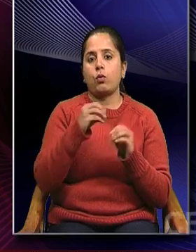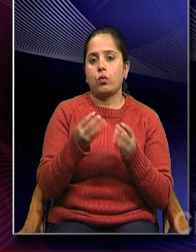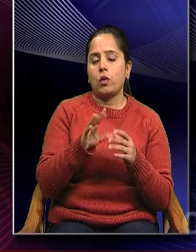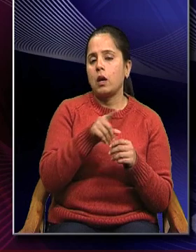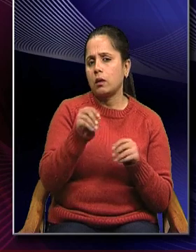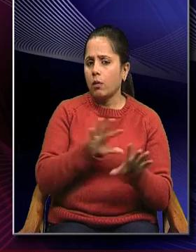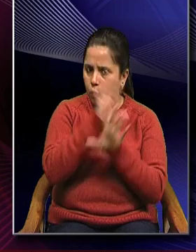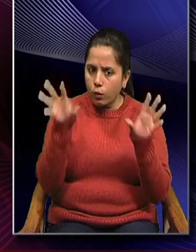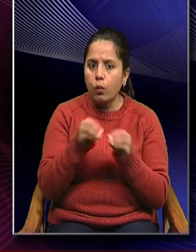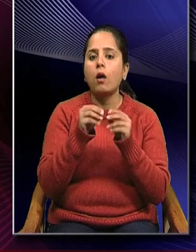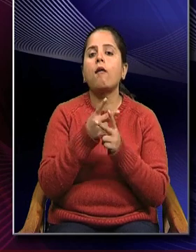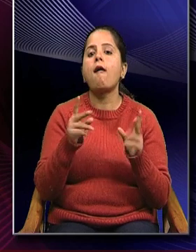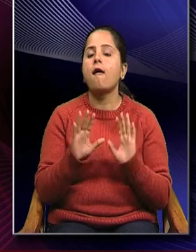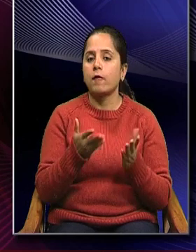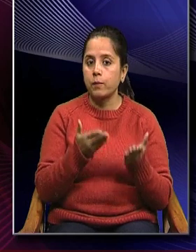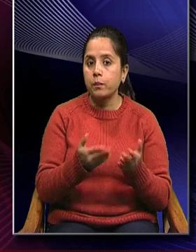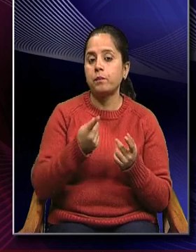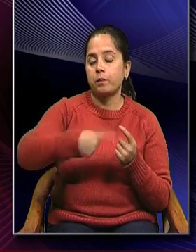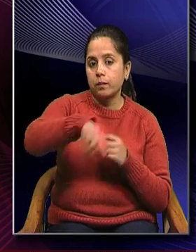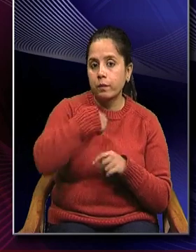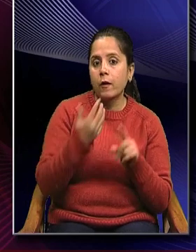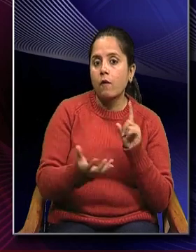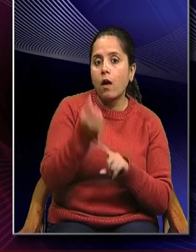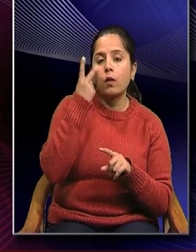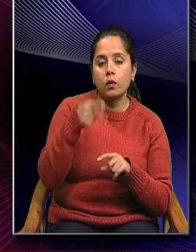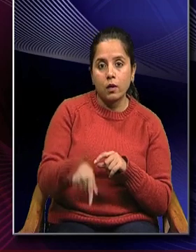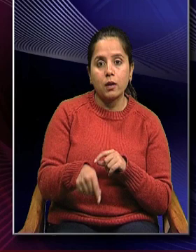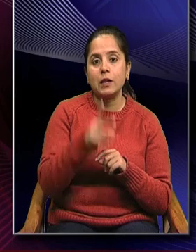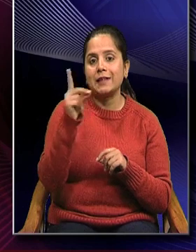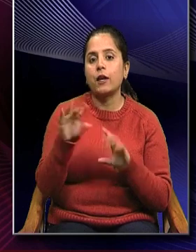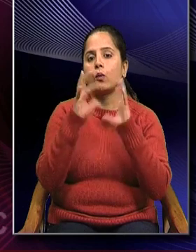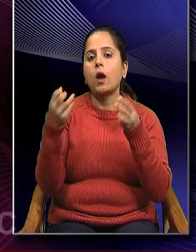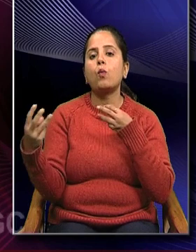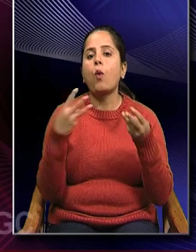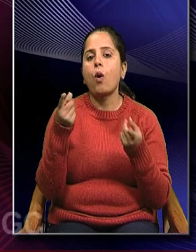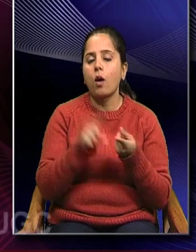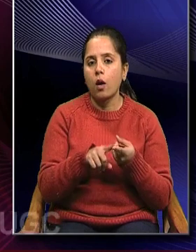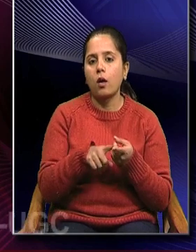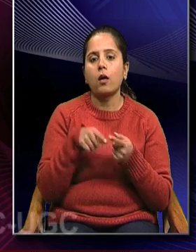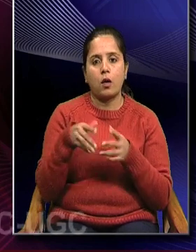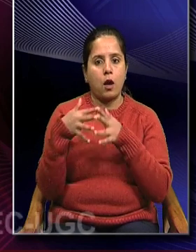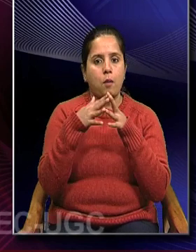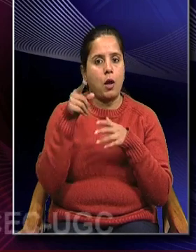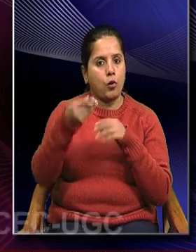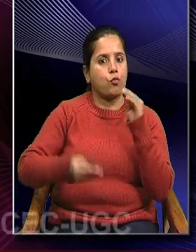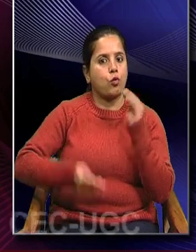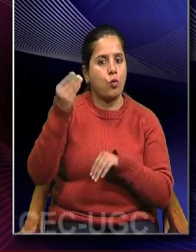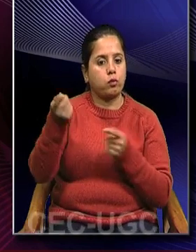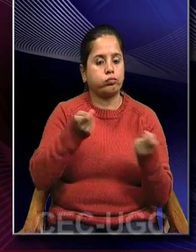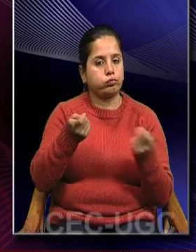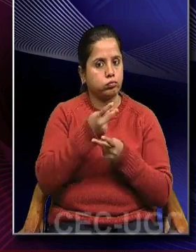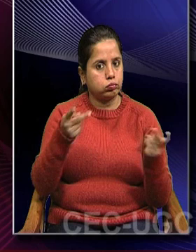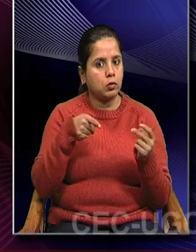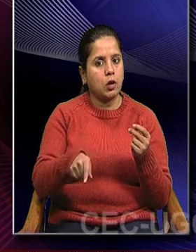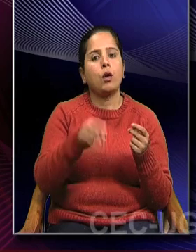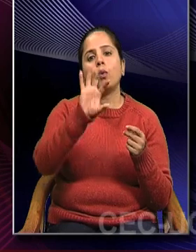was complete, where we find that after the Second World War, US became one of the most dominant nations